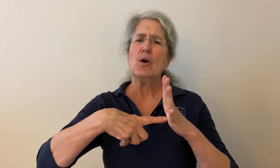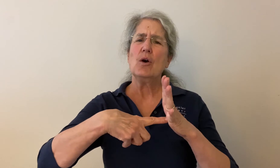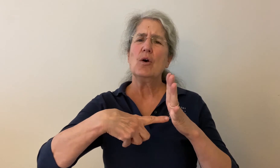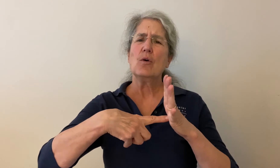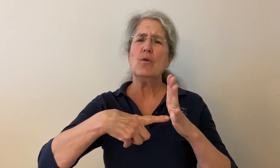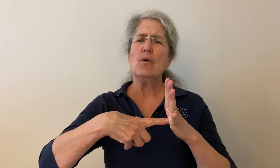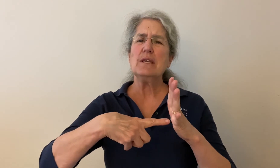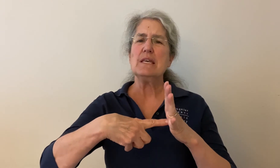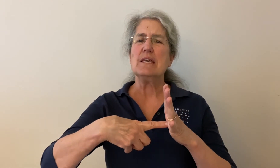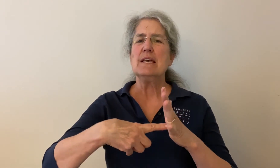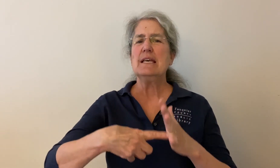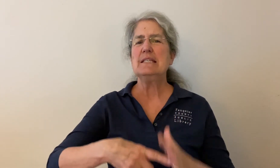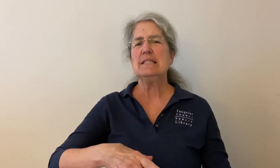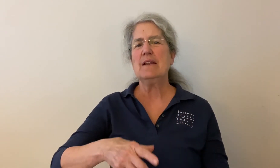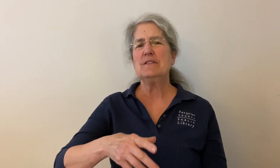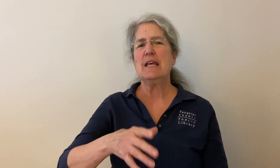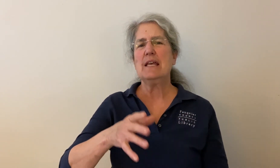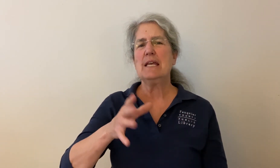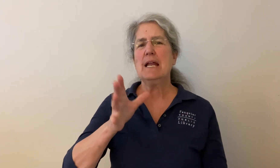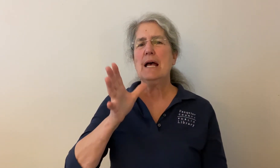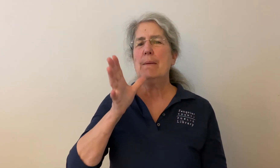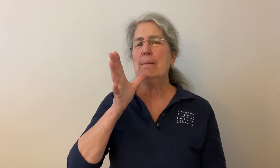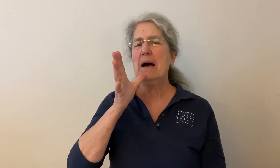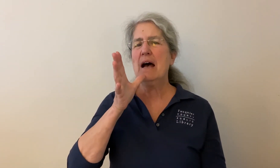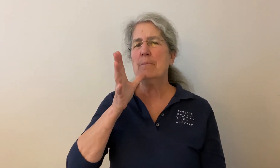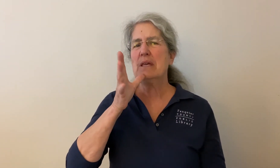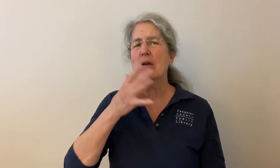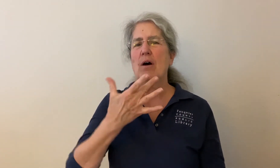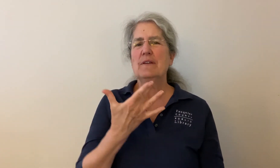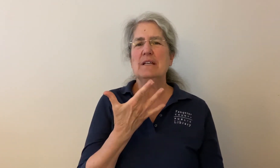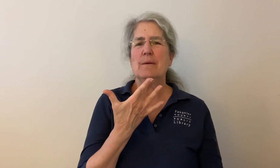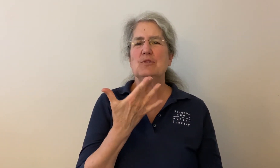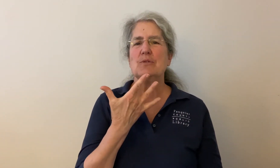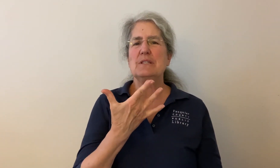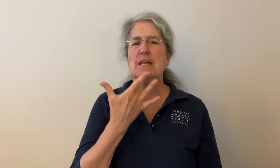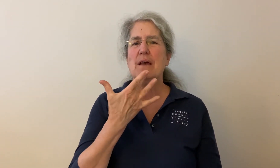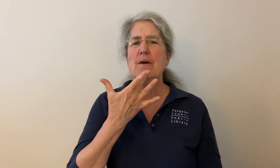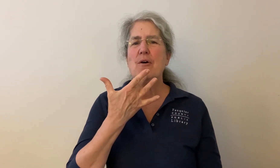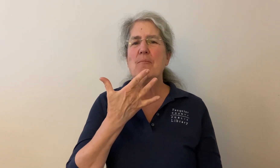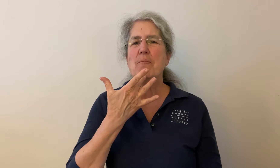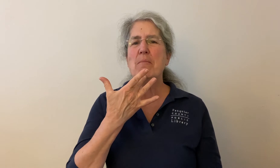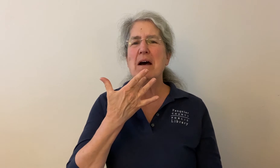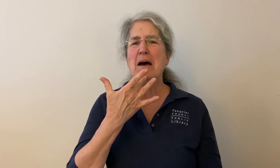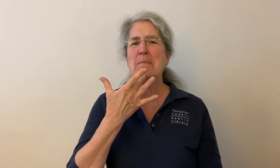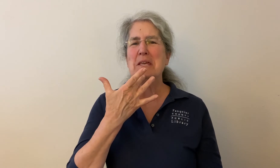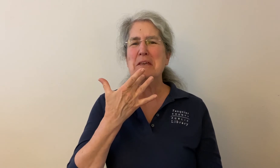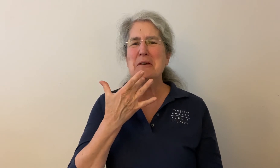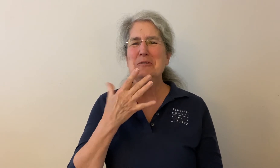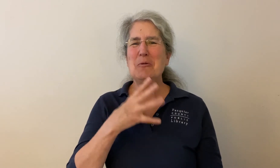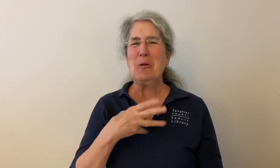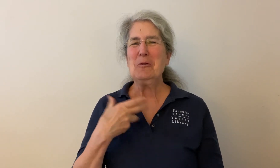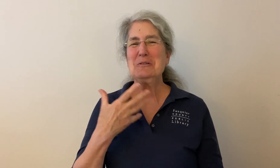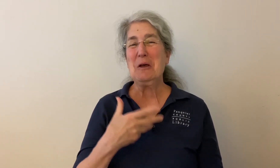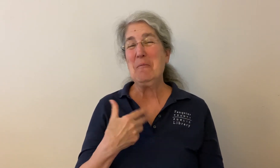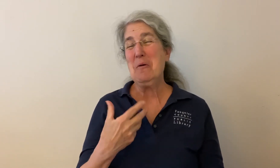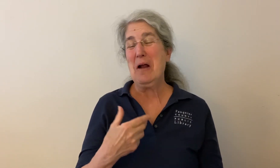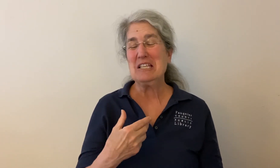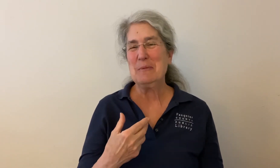cookie. Instead of saying mommy, oftentimes you'll see mommy. So it looks approximately